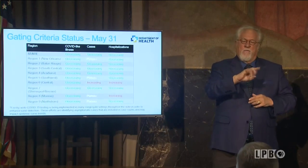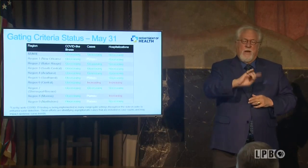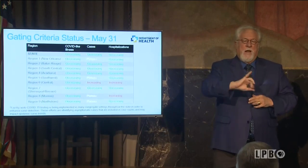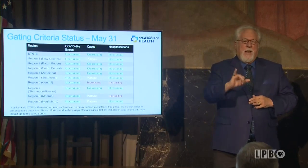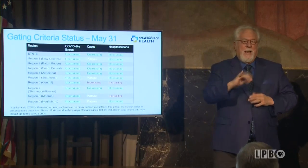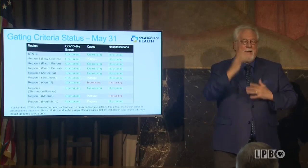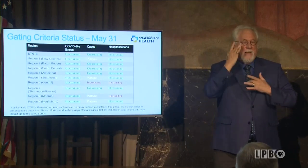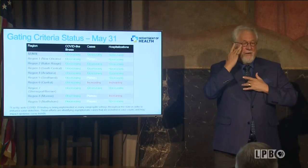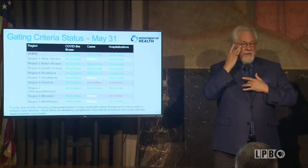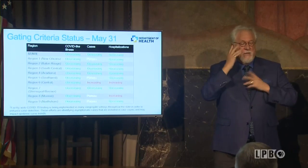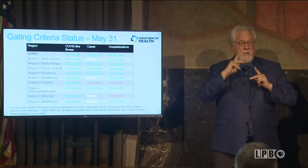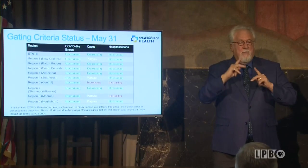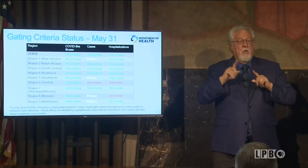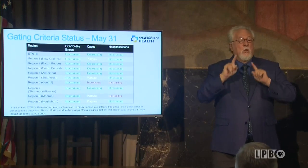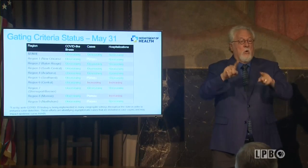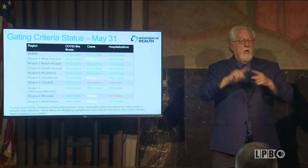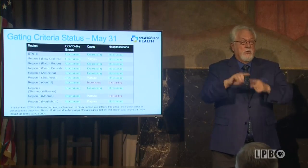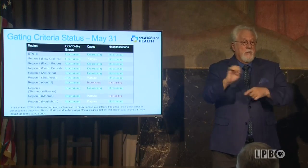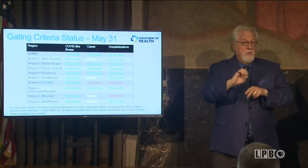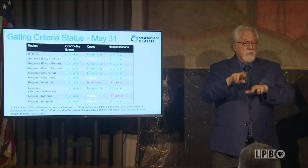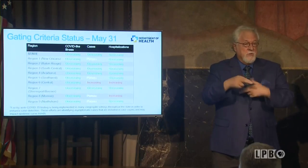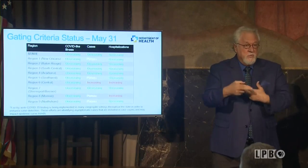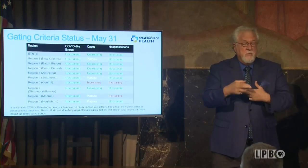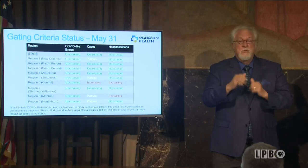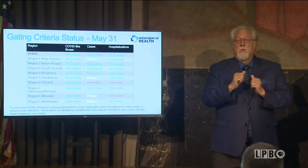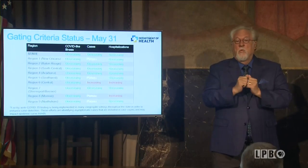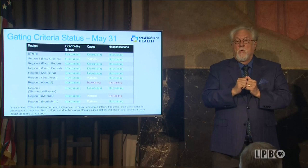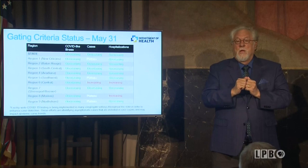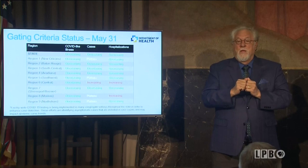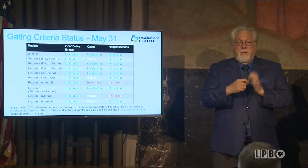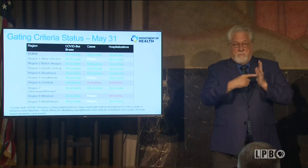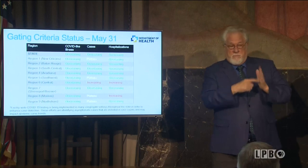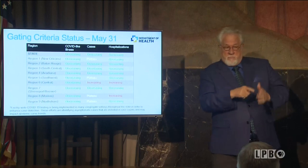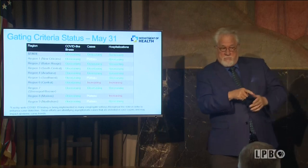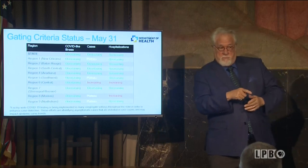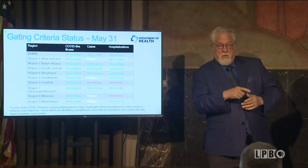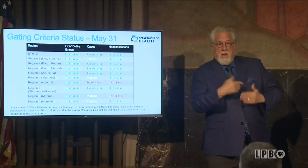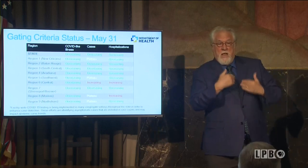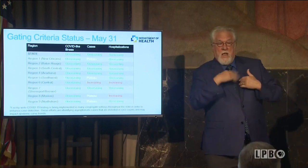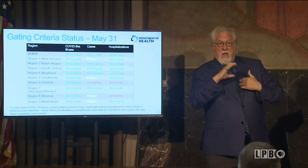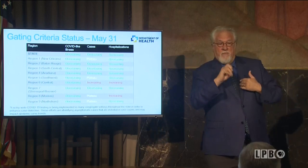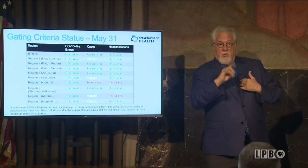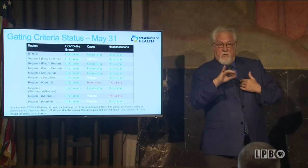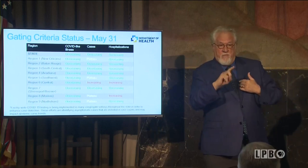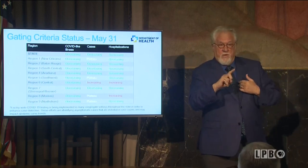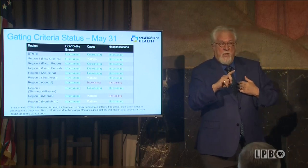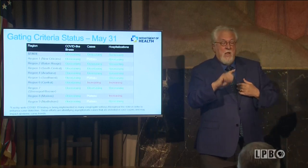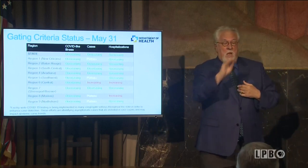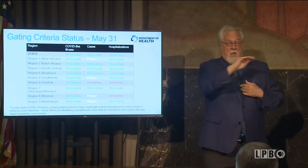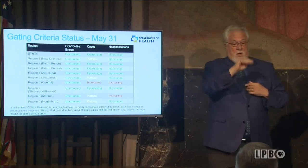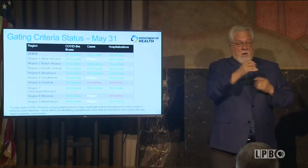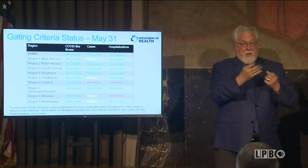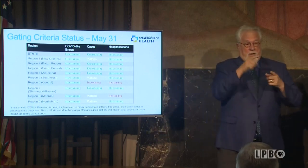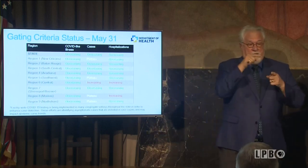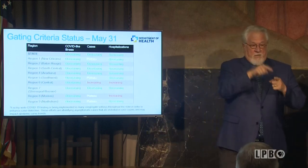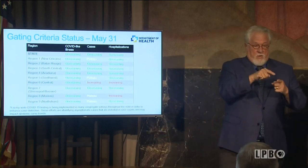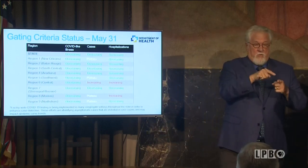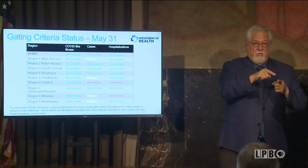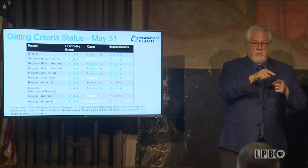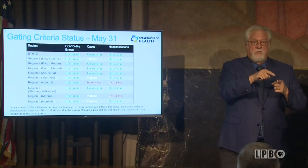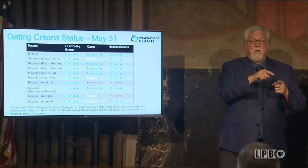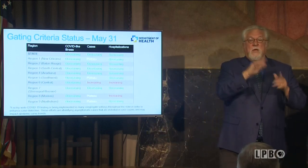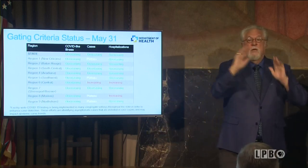people presenting to emergency departments with signs and symptoms of COVID, and it's the proportion of those individuals